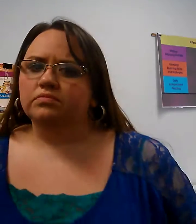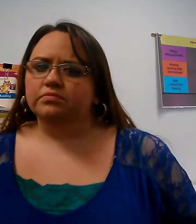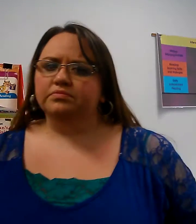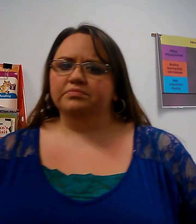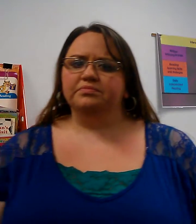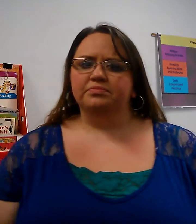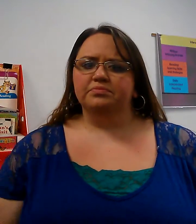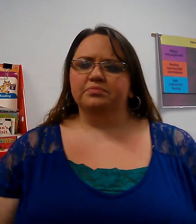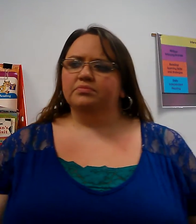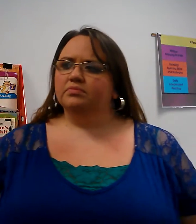Okay.